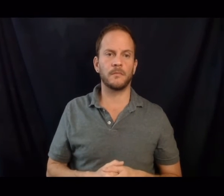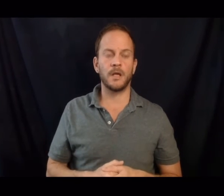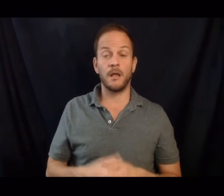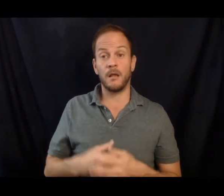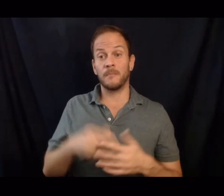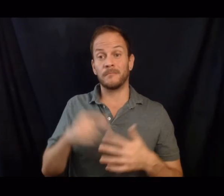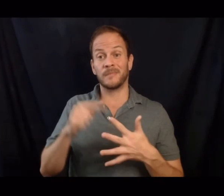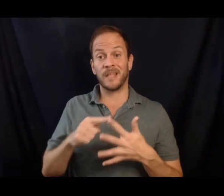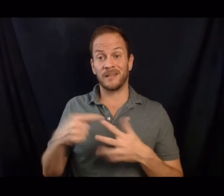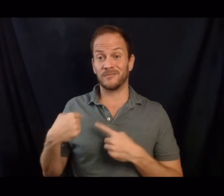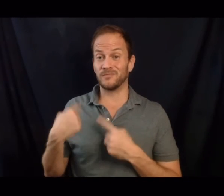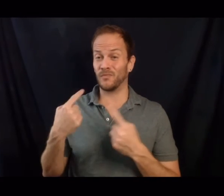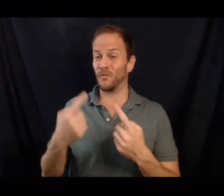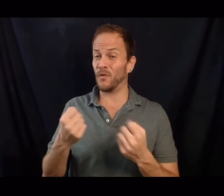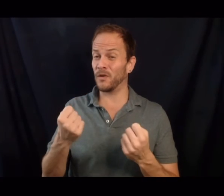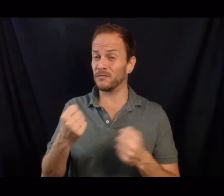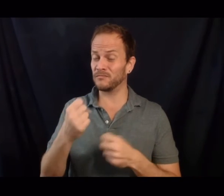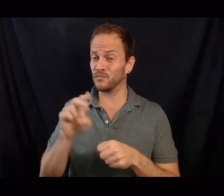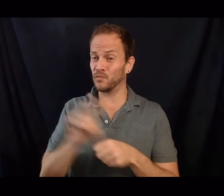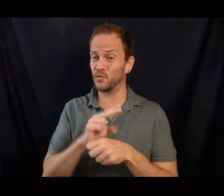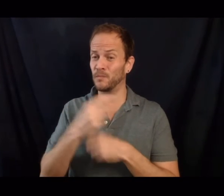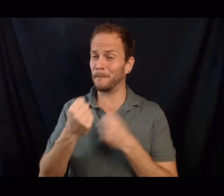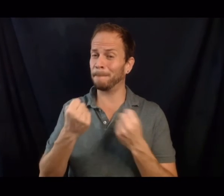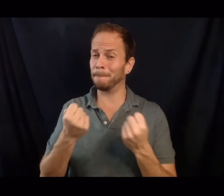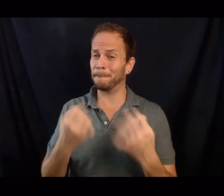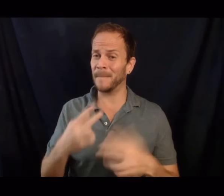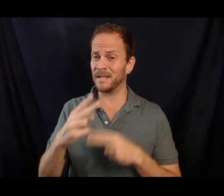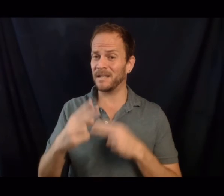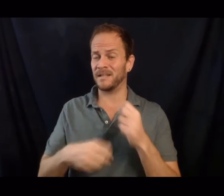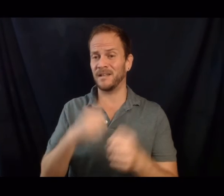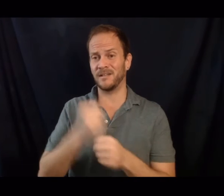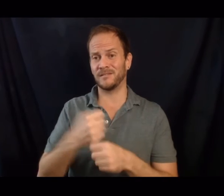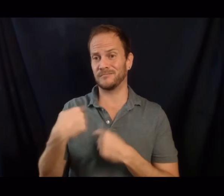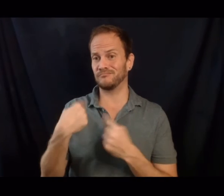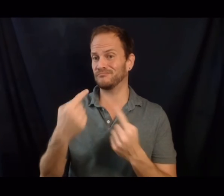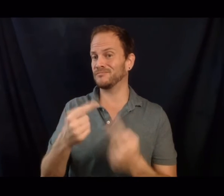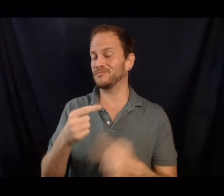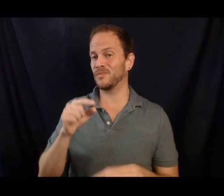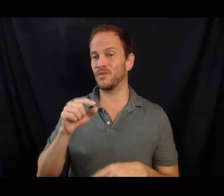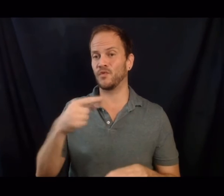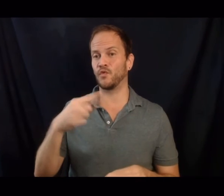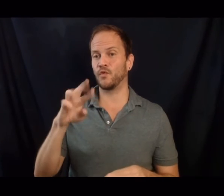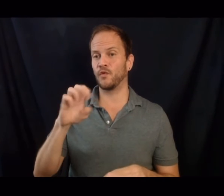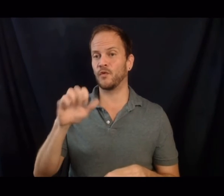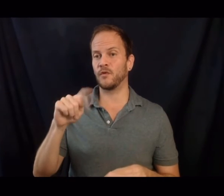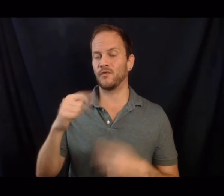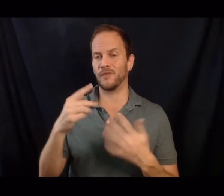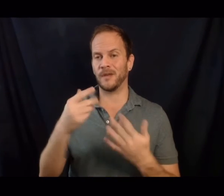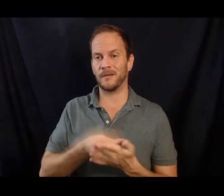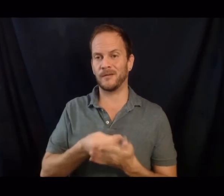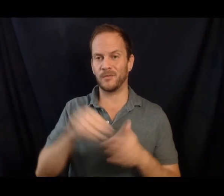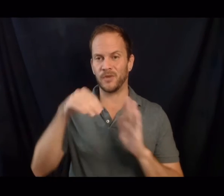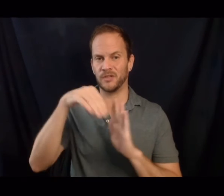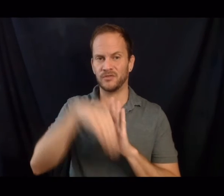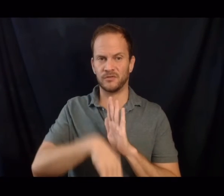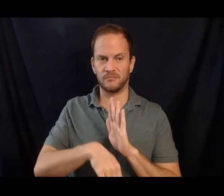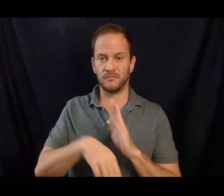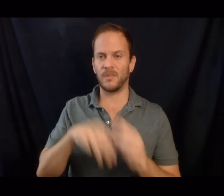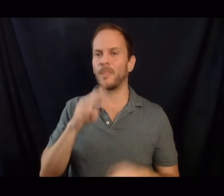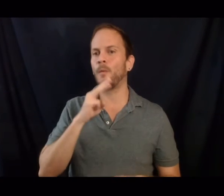and that's hydroelectric energy. We'll look at the two number one and number two for upcoming sources of